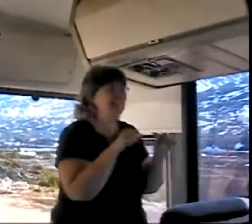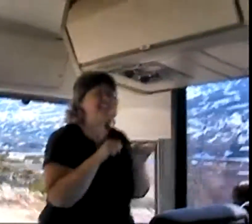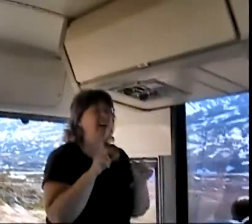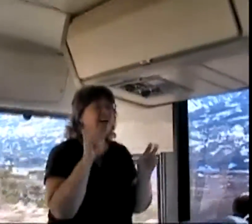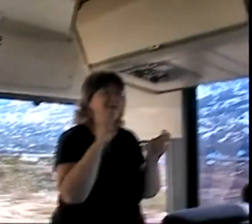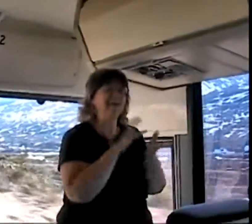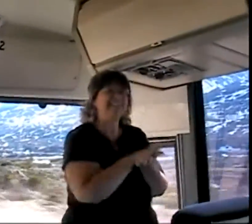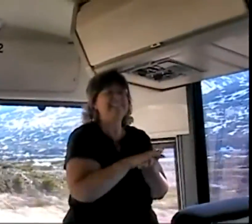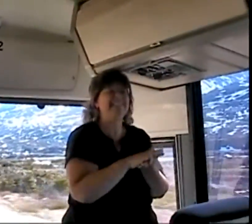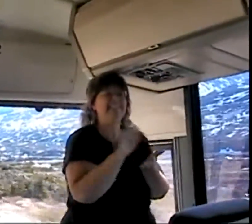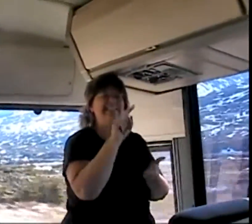land.